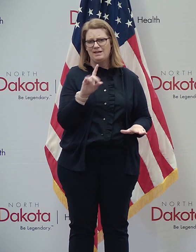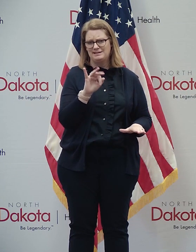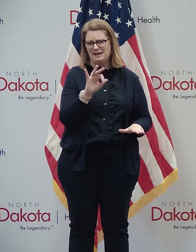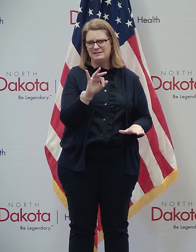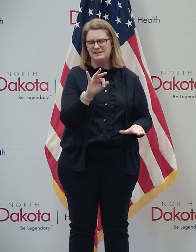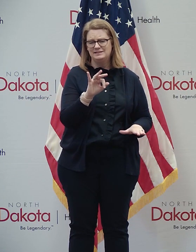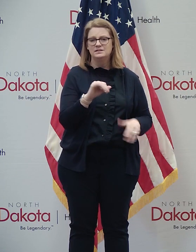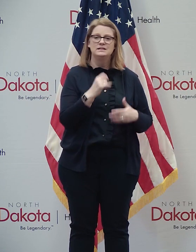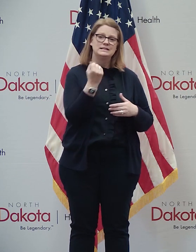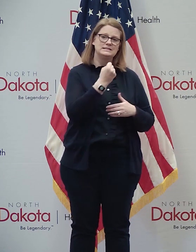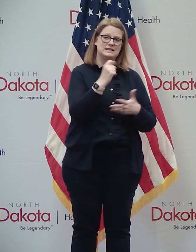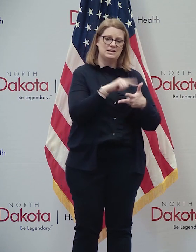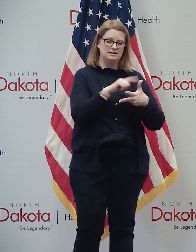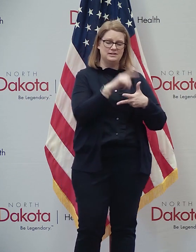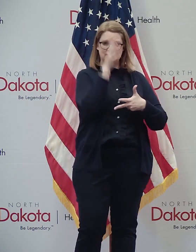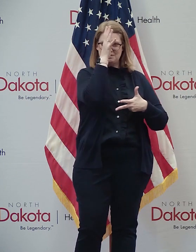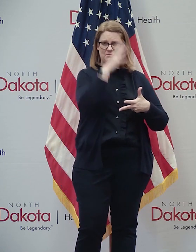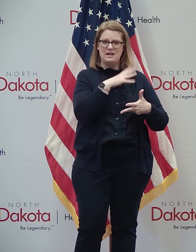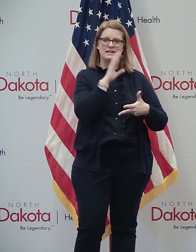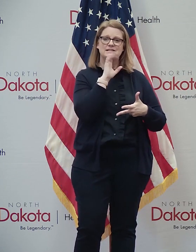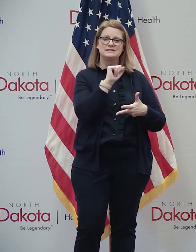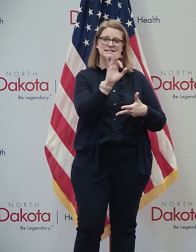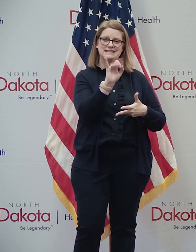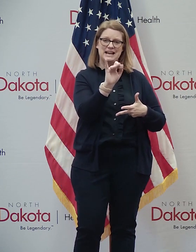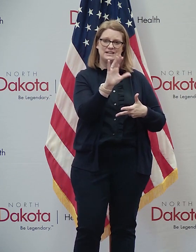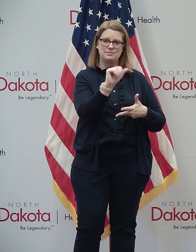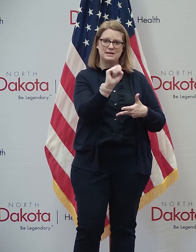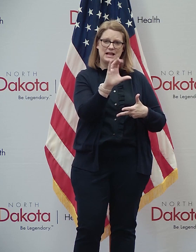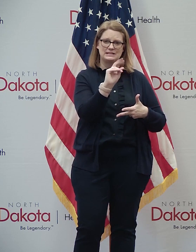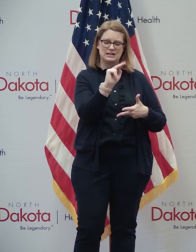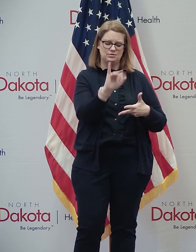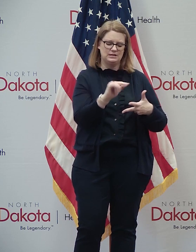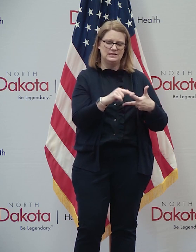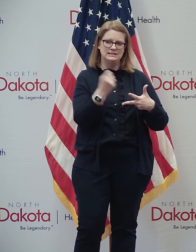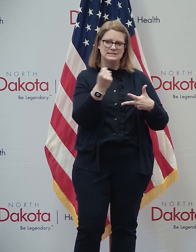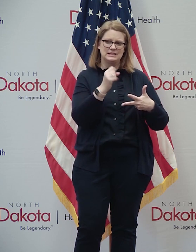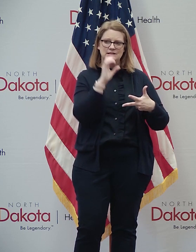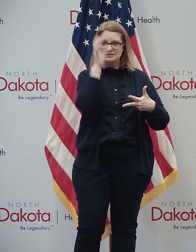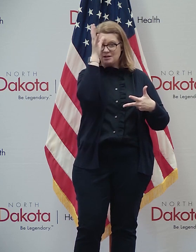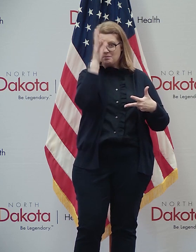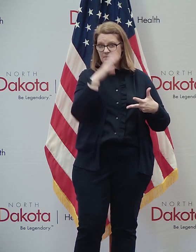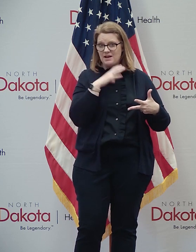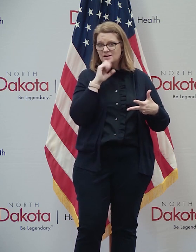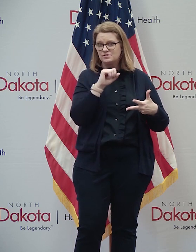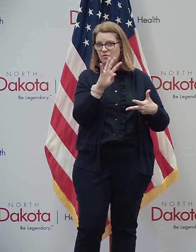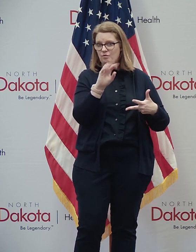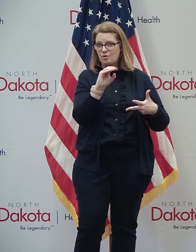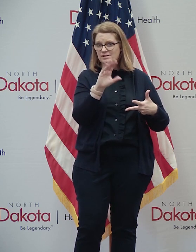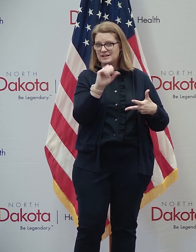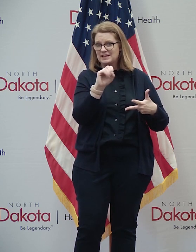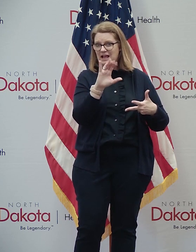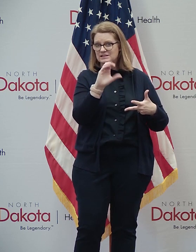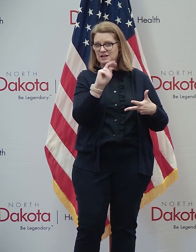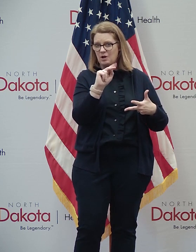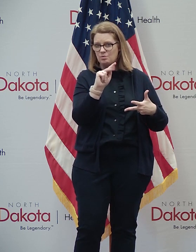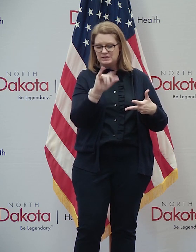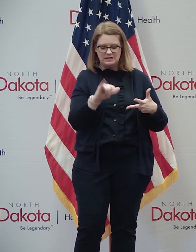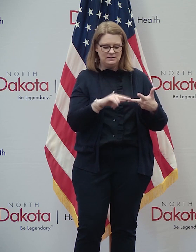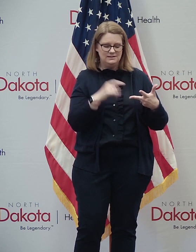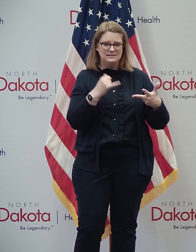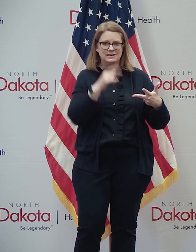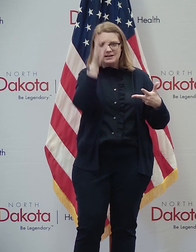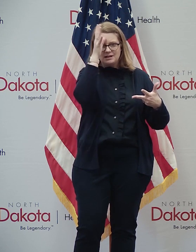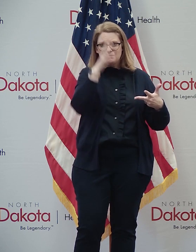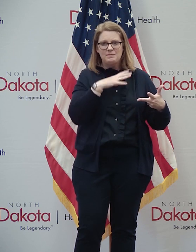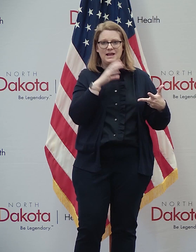On Saturday, a man in his 90s from Cass County. On Saturday, a man in his 40s from Cass County. And today, a man in